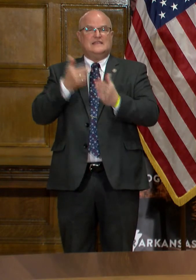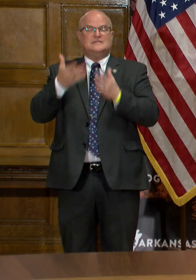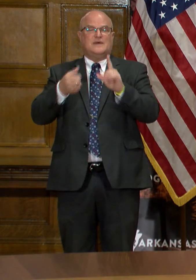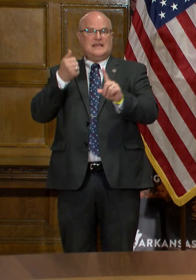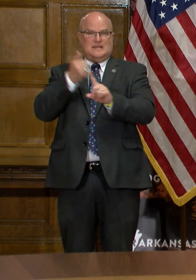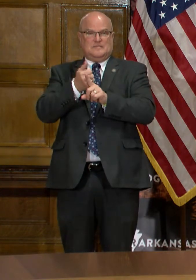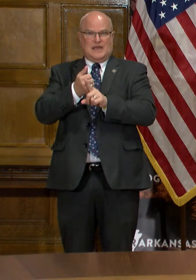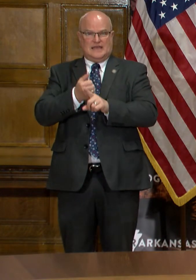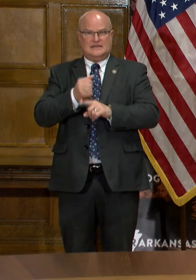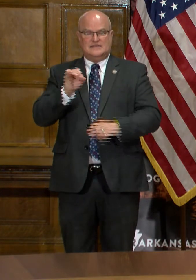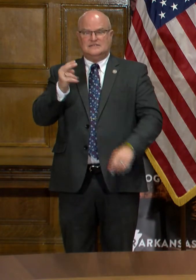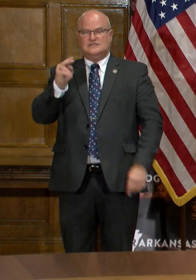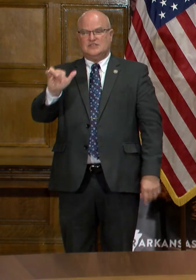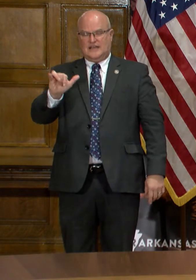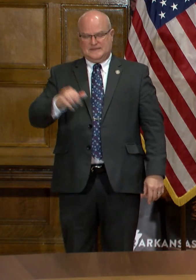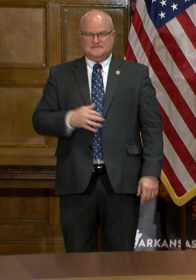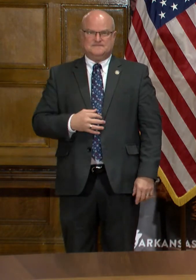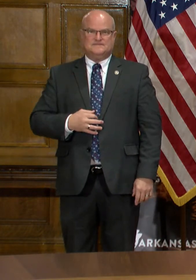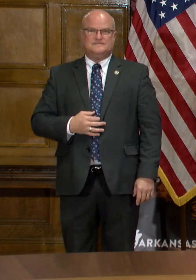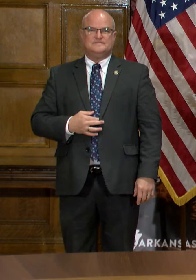might impact. Johnny?